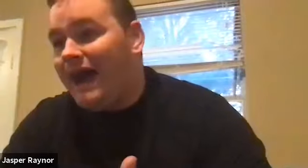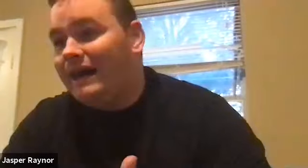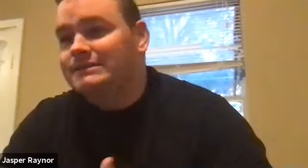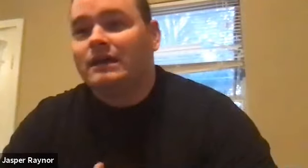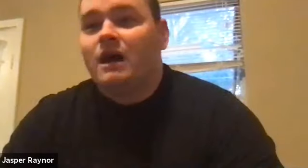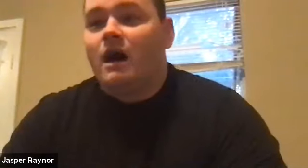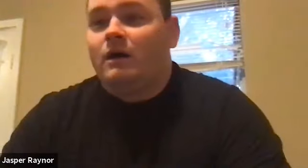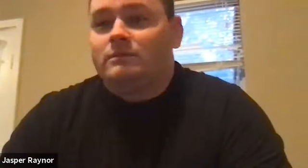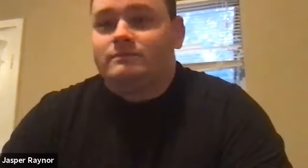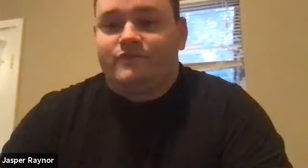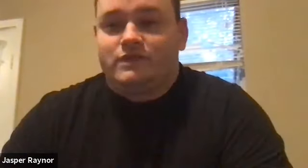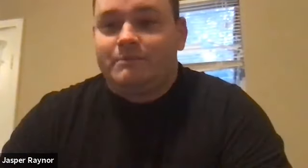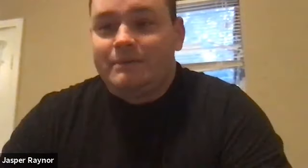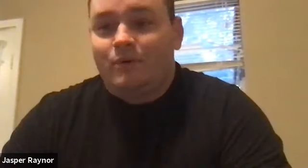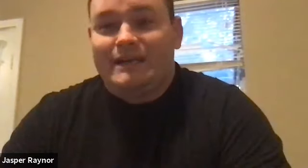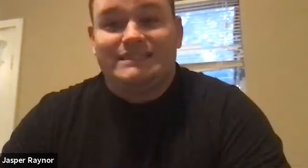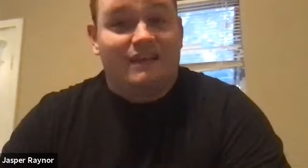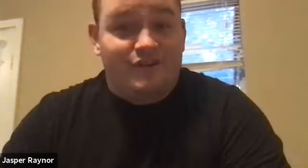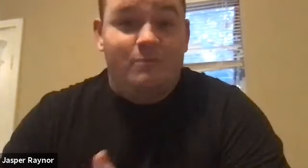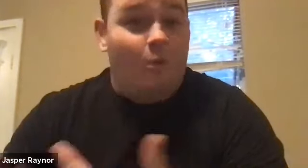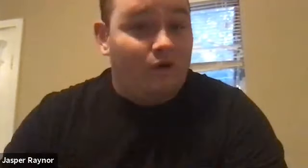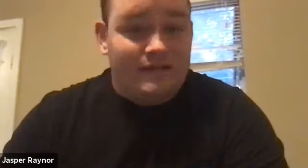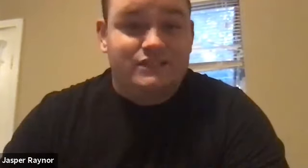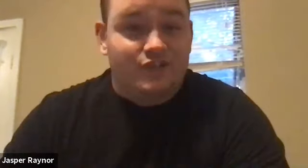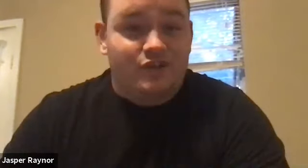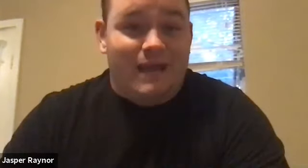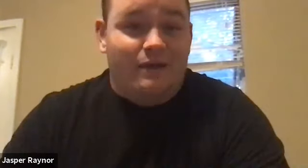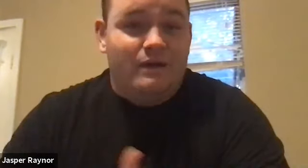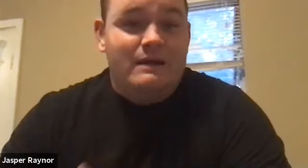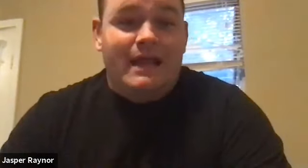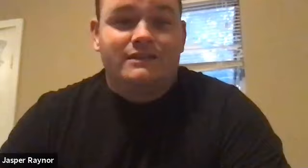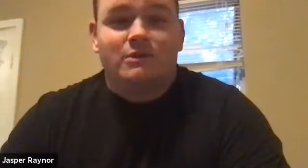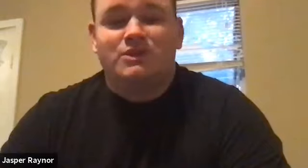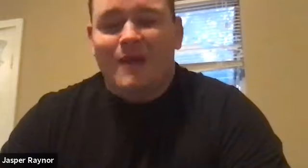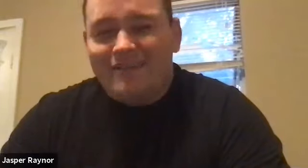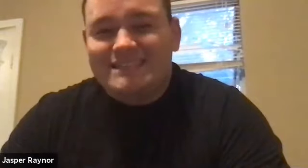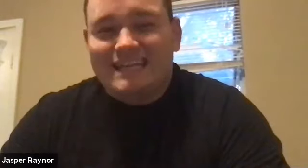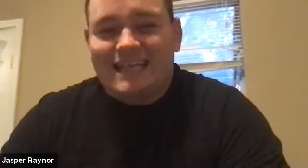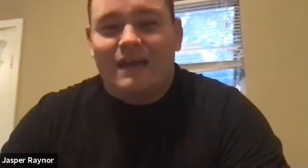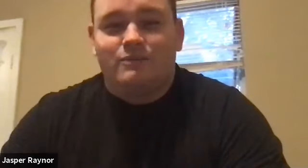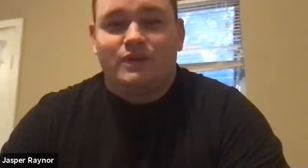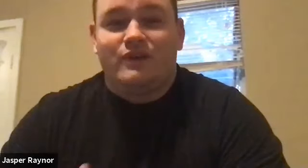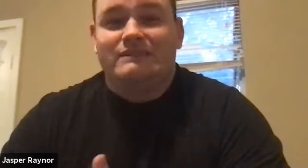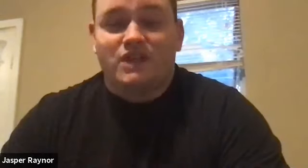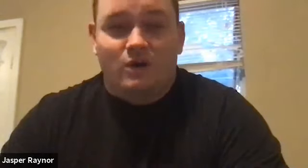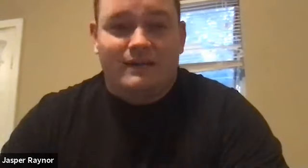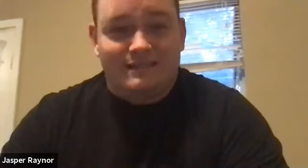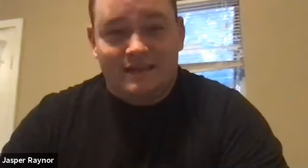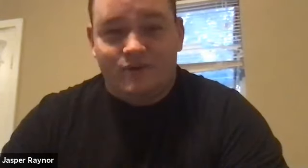eyes. For some people, it's stuff they're more insecure about. And so, but you have to take that with a grain of salt in the deaf